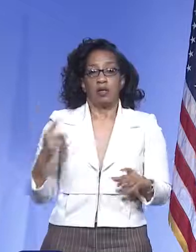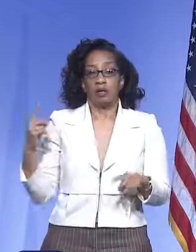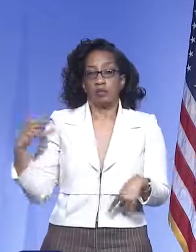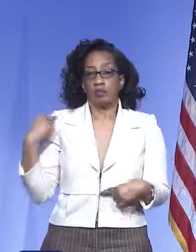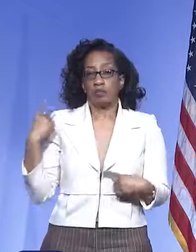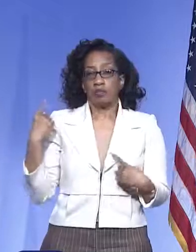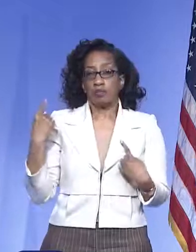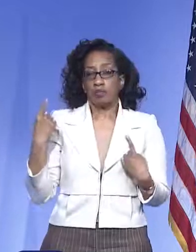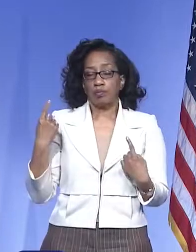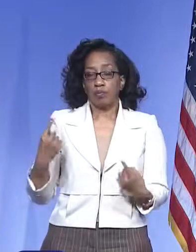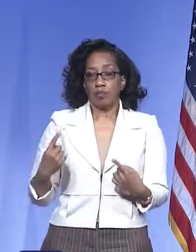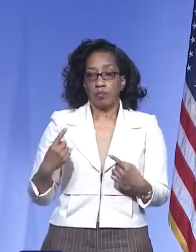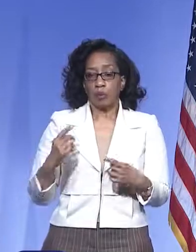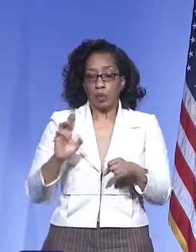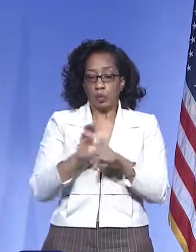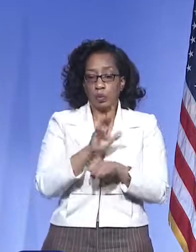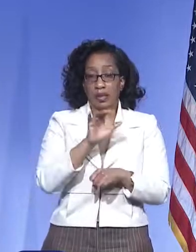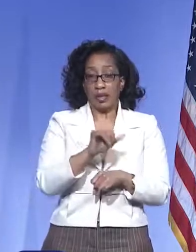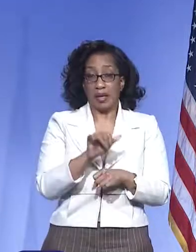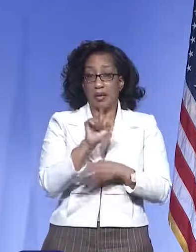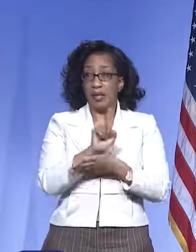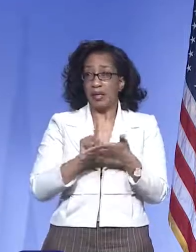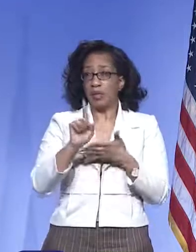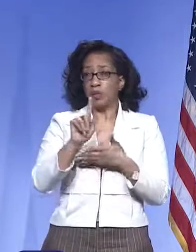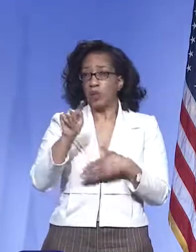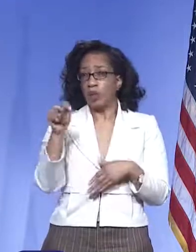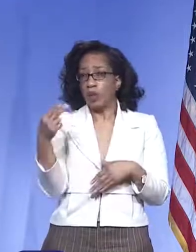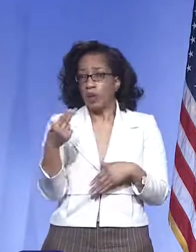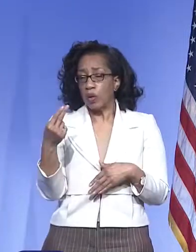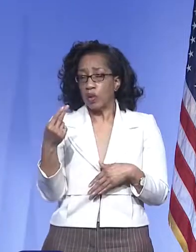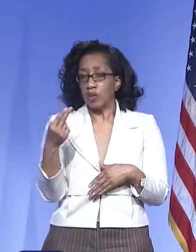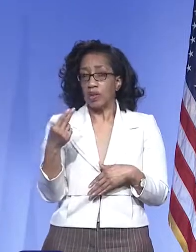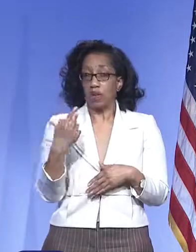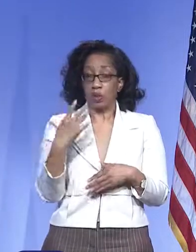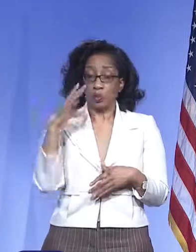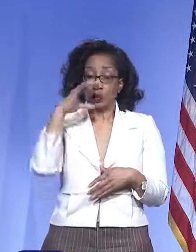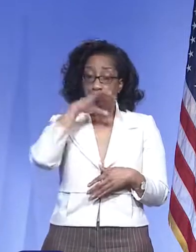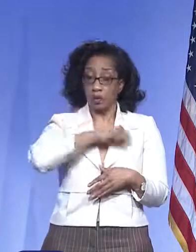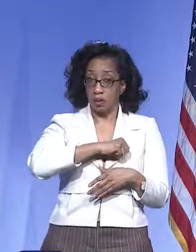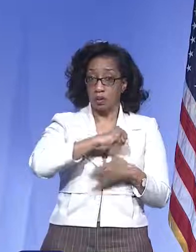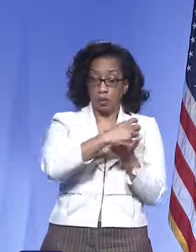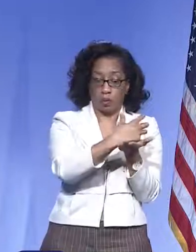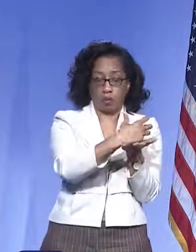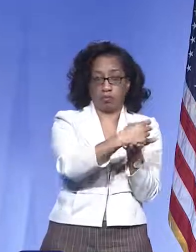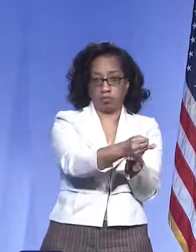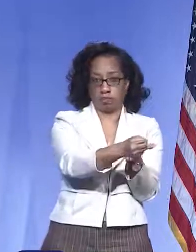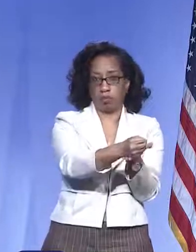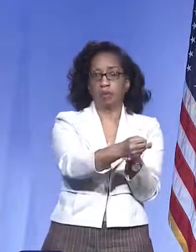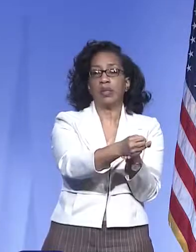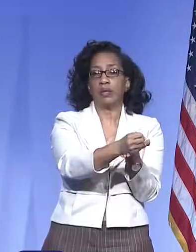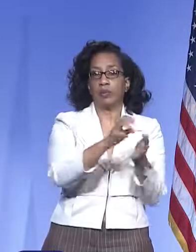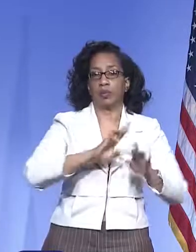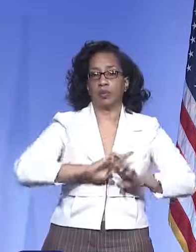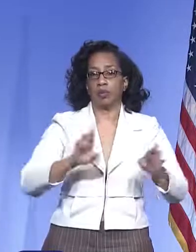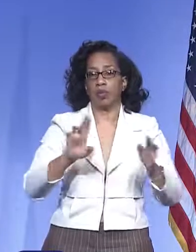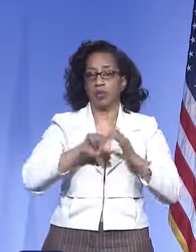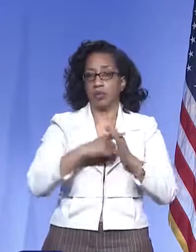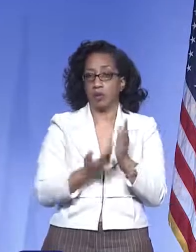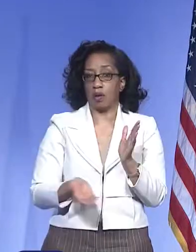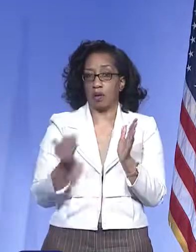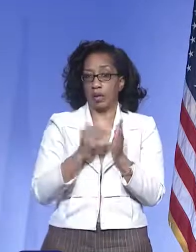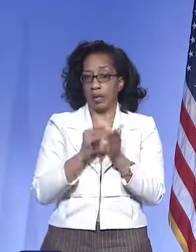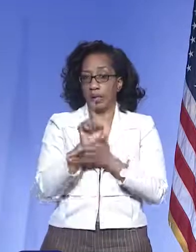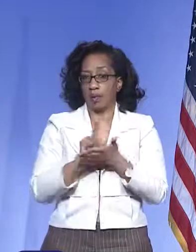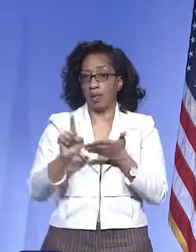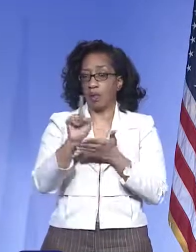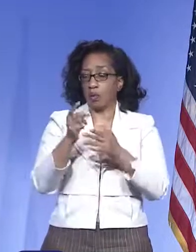where next Thursday or so, we anticipate being out of the vaccine and being ready to start again early the next week with